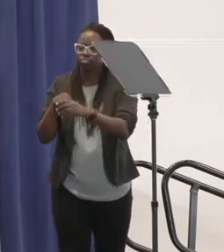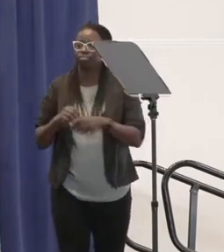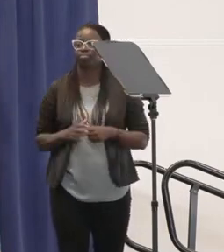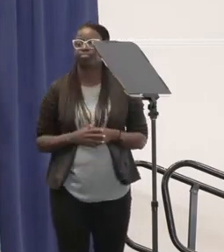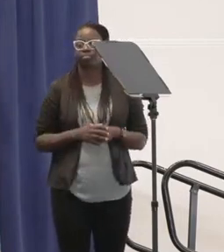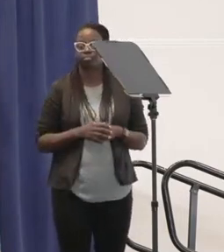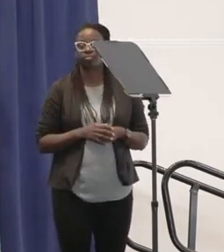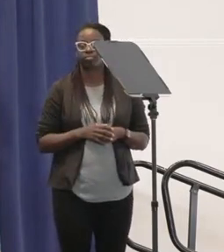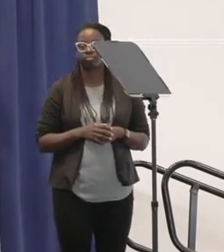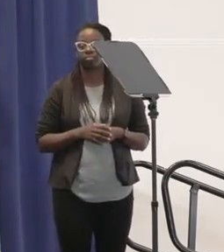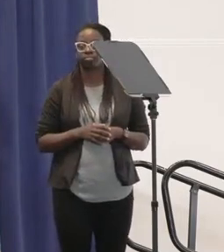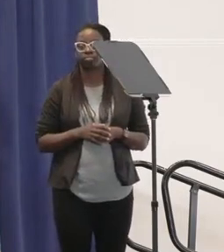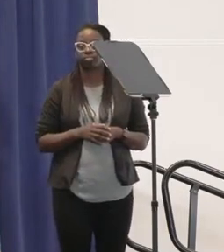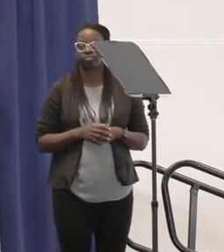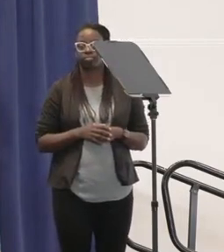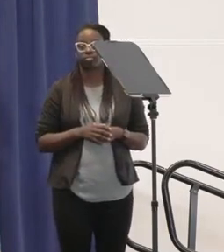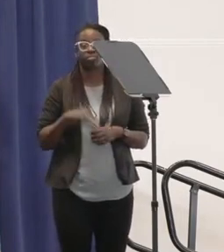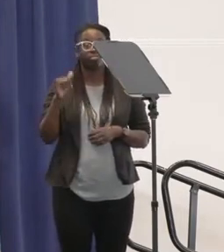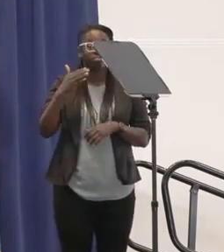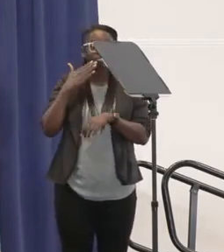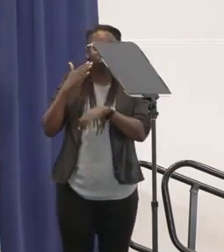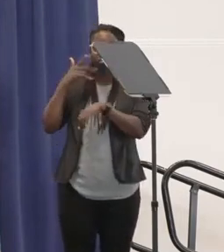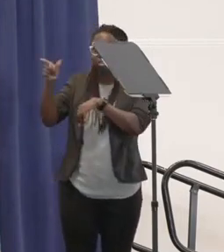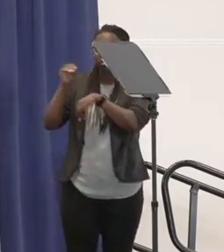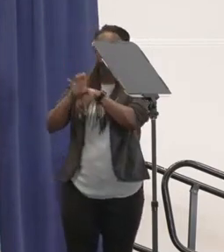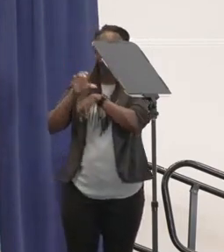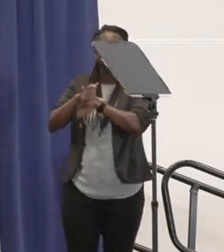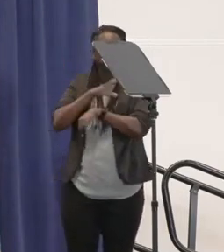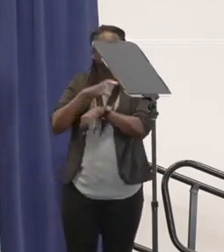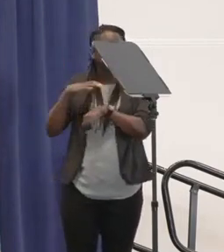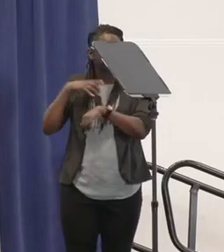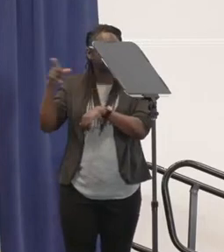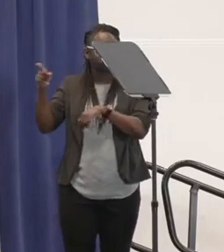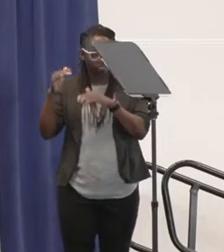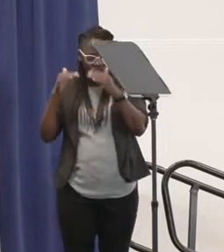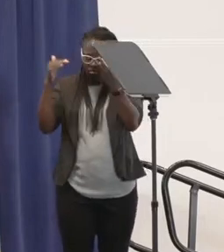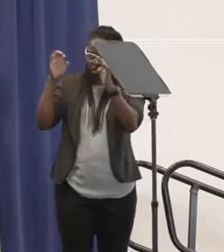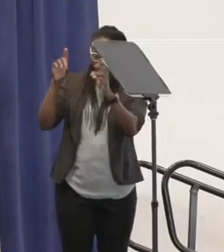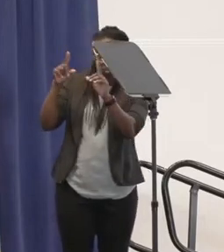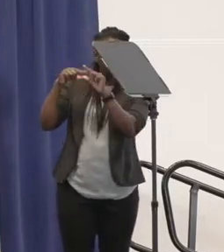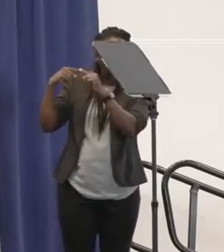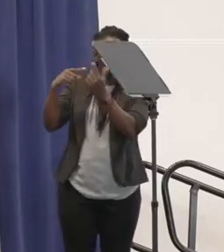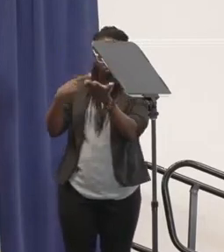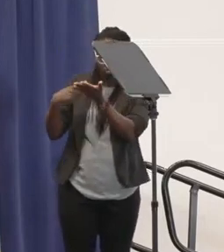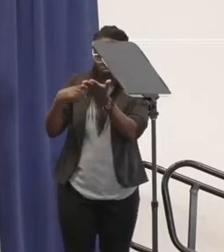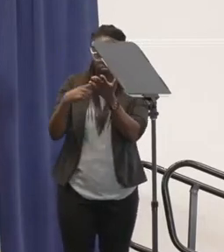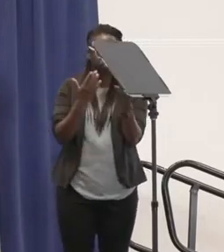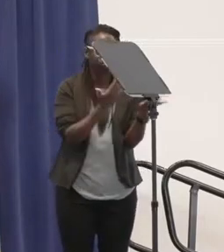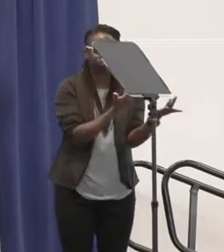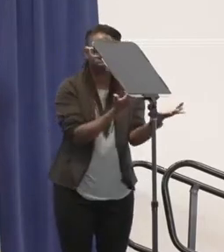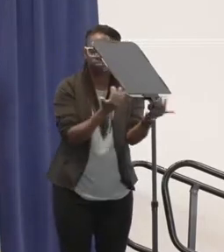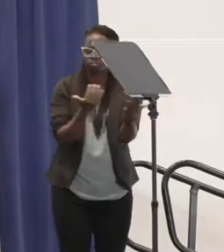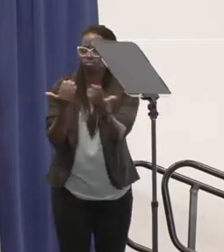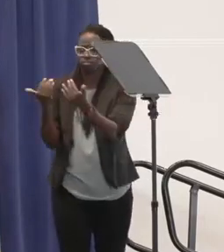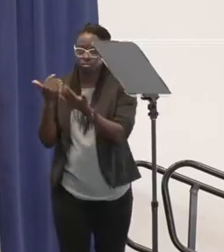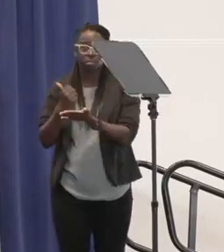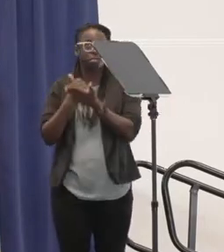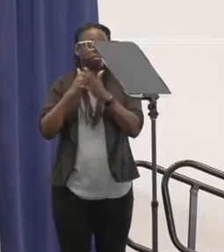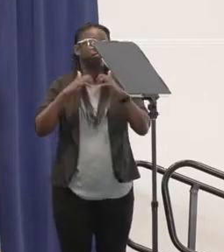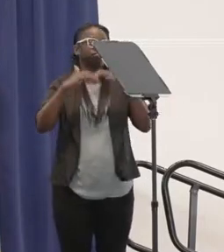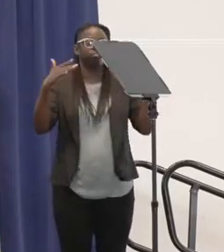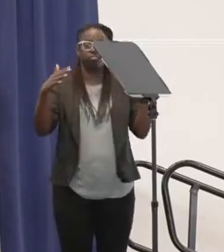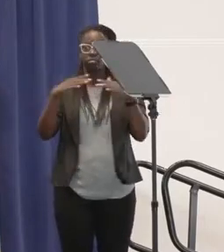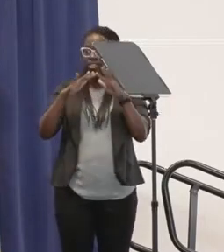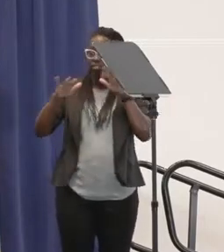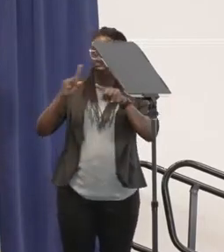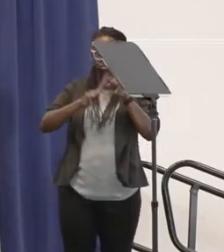Advance Representation in Education, who we brought together in the wake of the Supreme Court's decision, in anticipation,